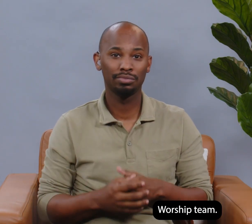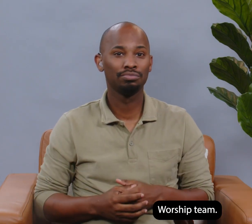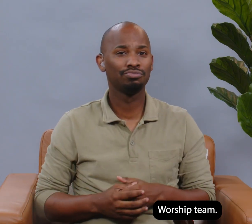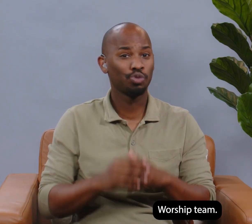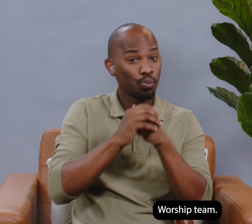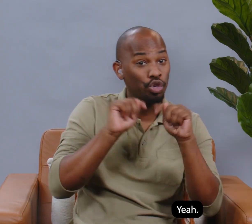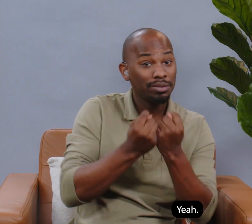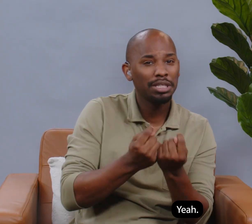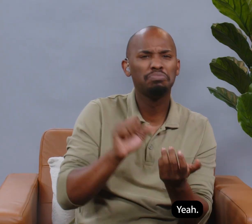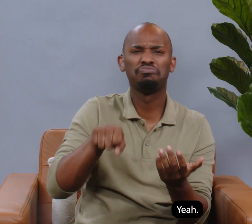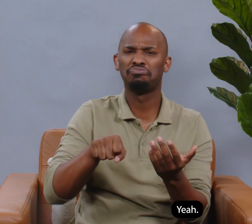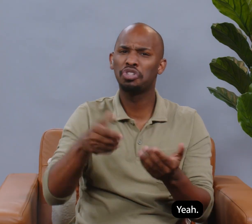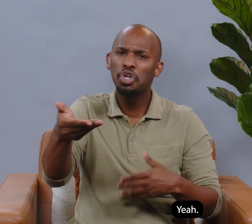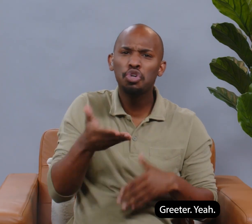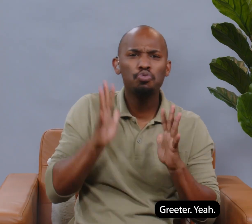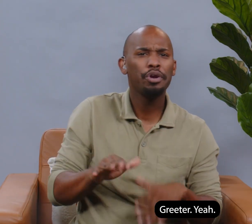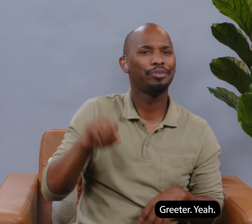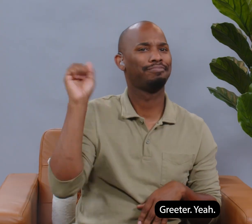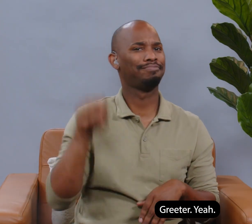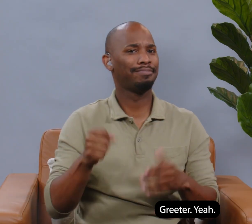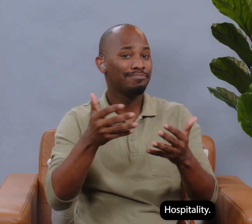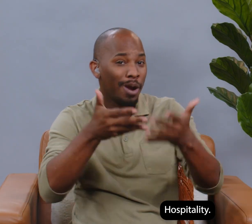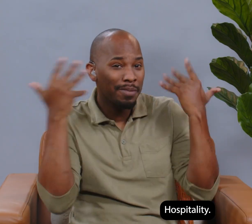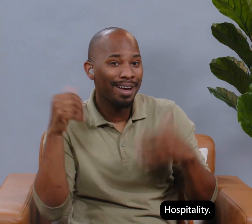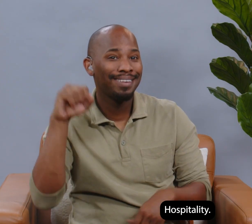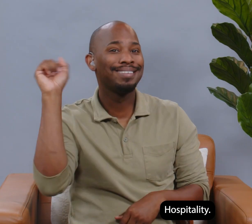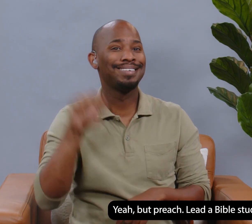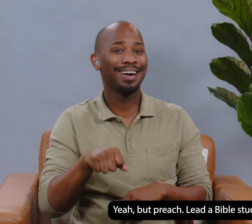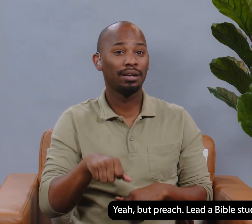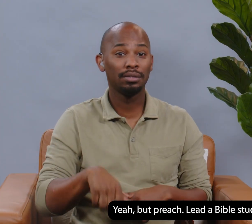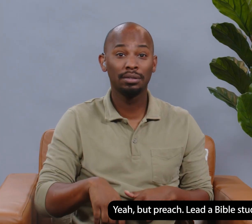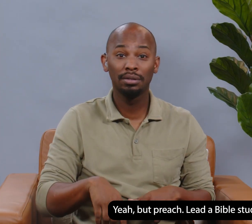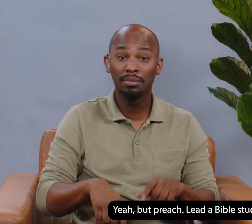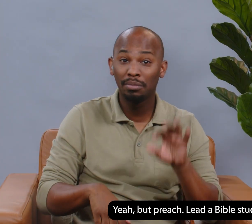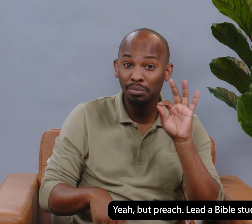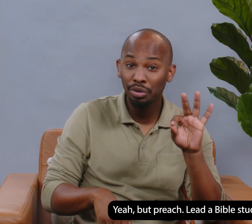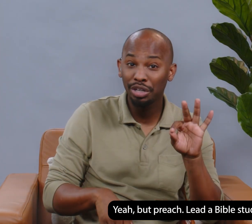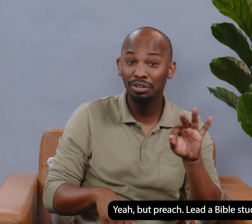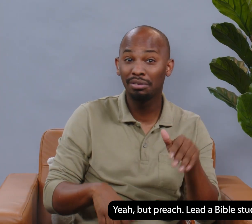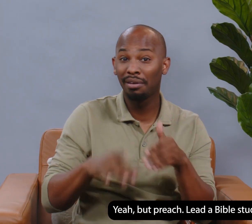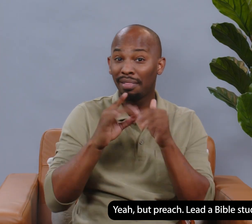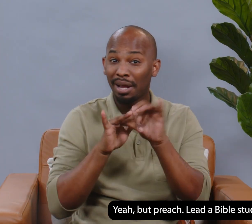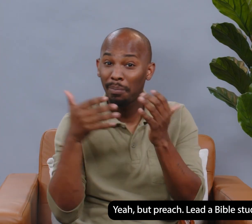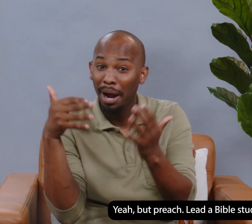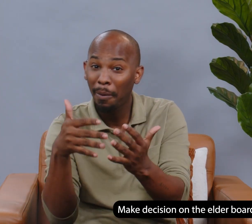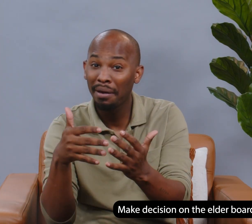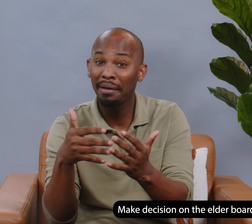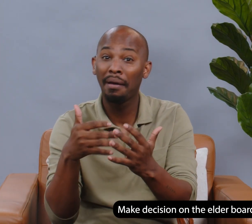Worship team? Yeah. Greeters? Yeah. Hospitality? Yeah. But preach, lead a Bible study, make